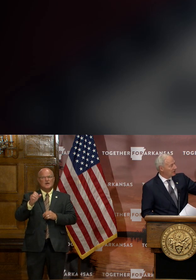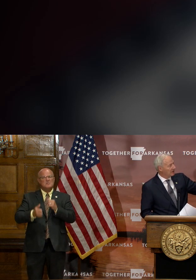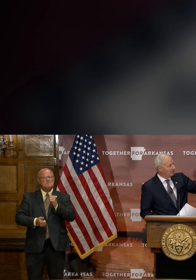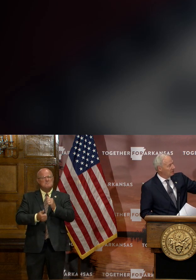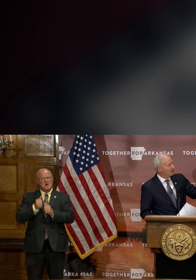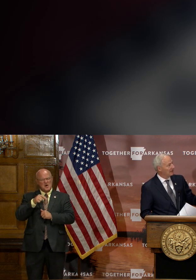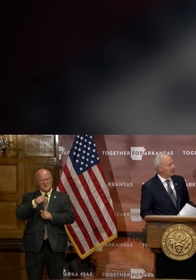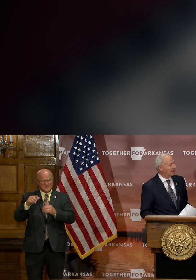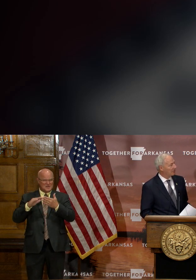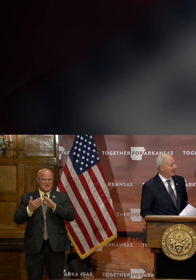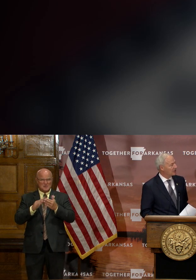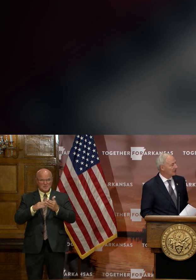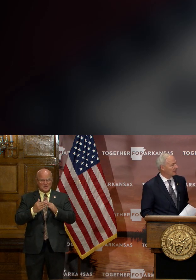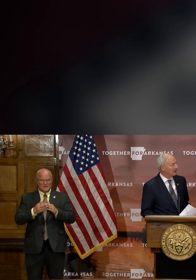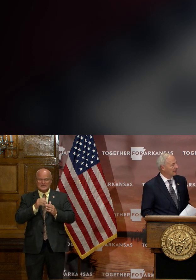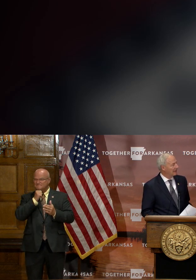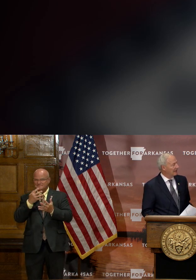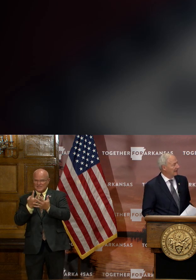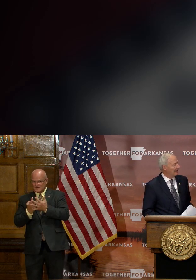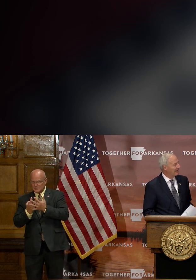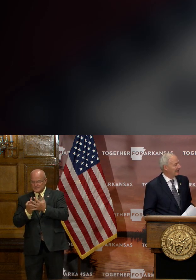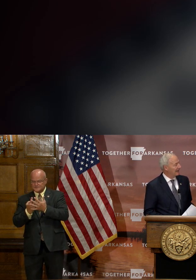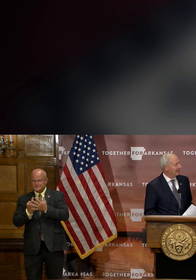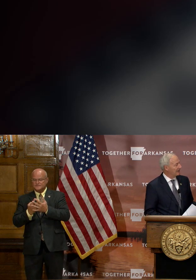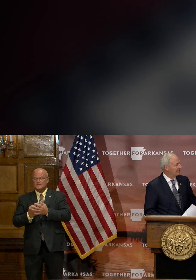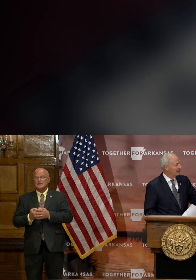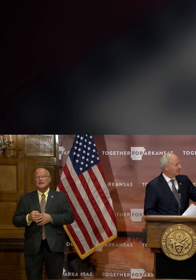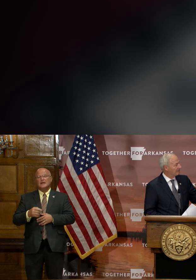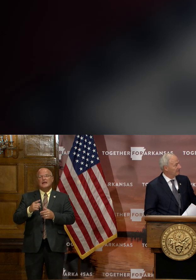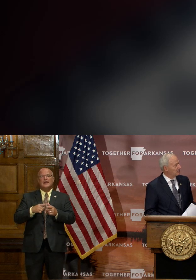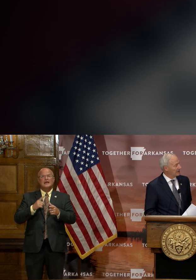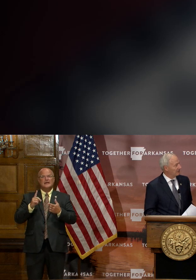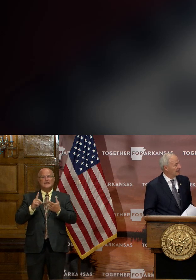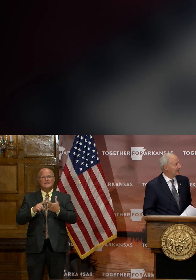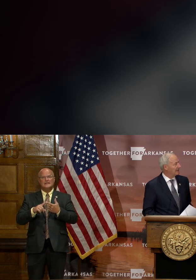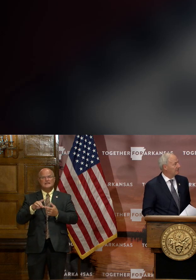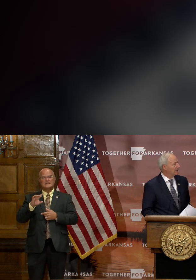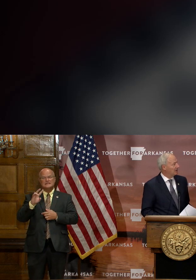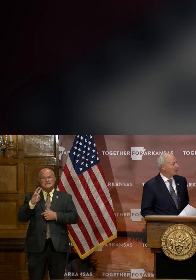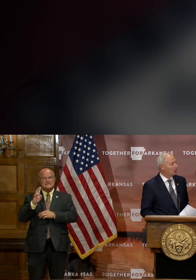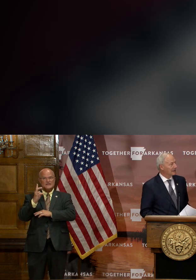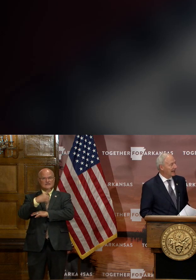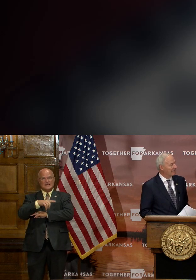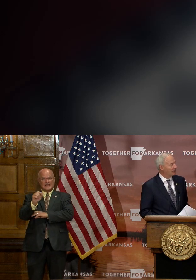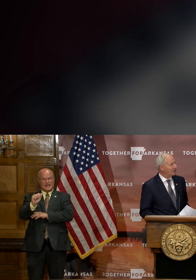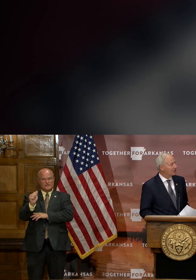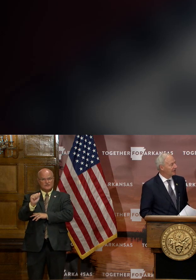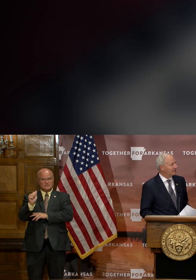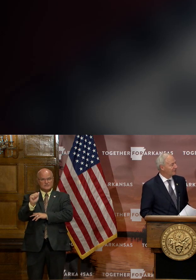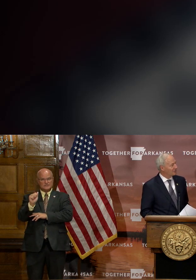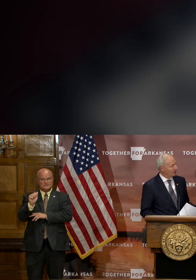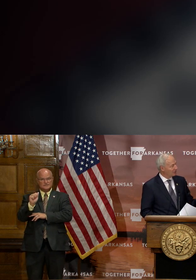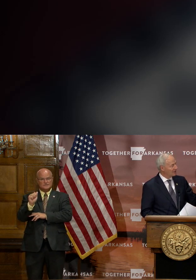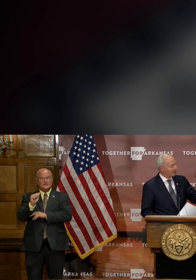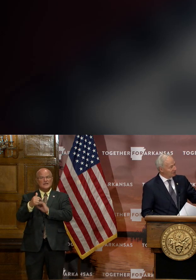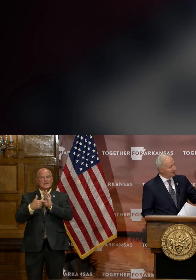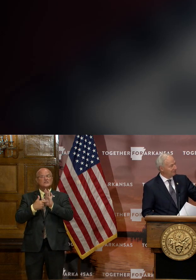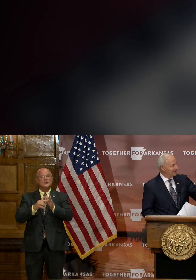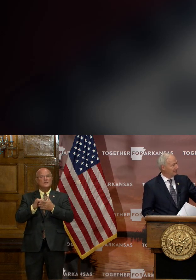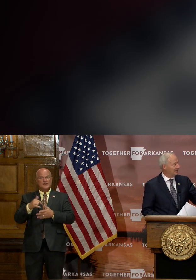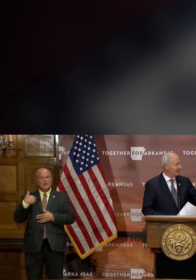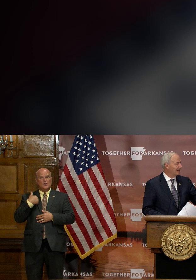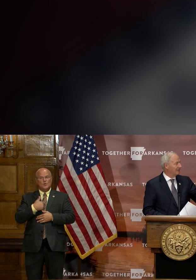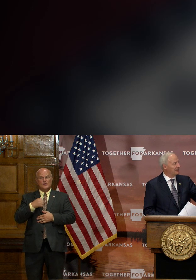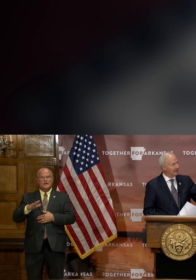of those are in the community and not correctional. And then the 7-day rolling average, it shows that